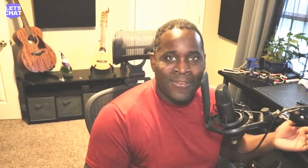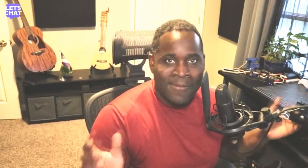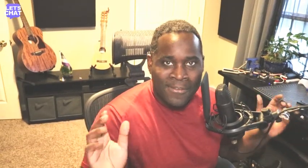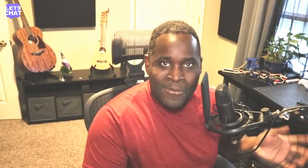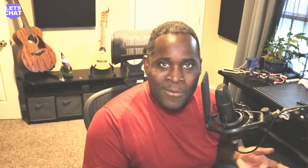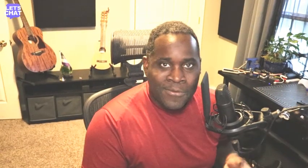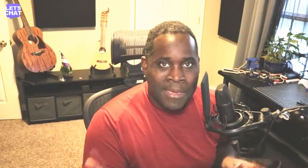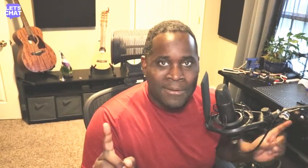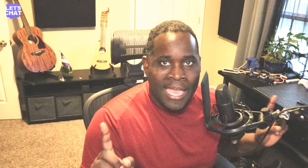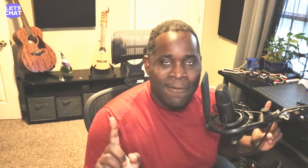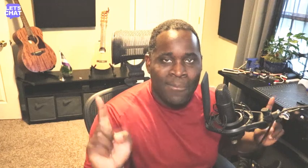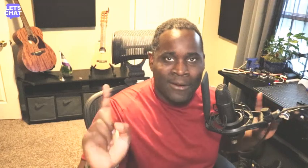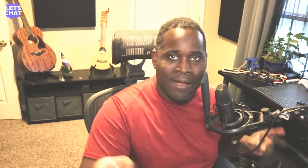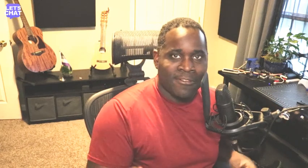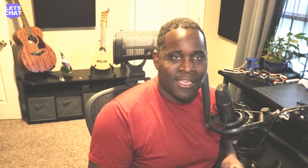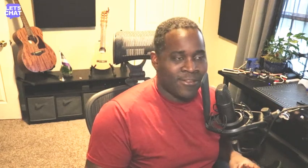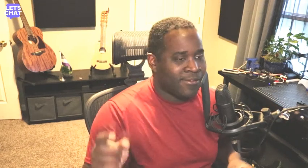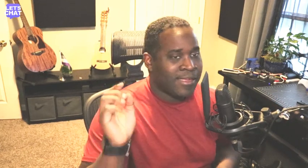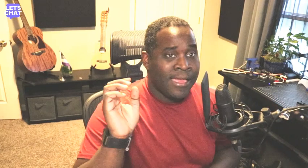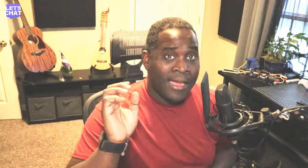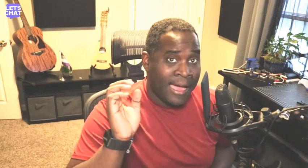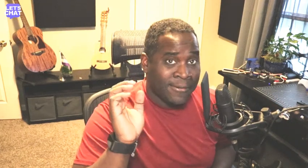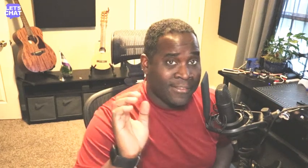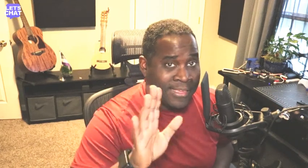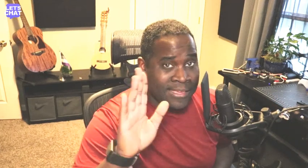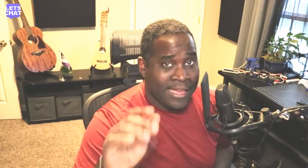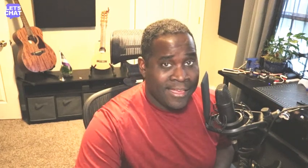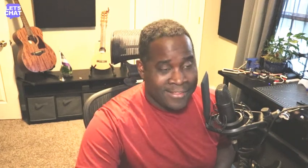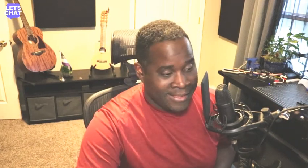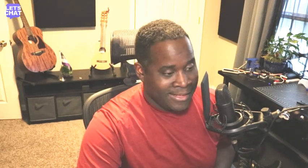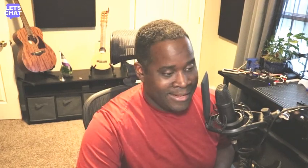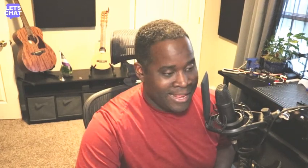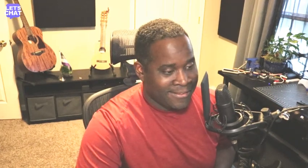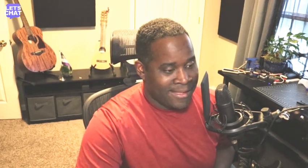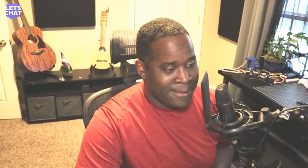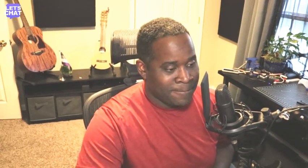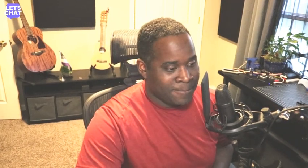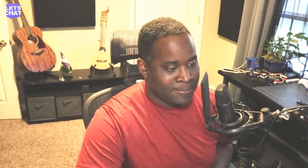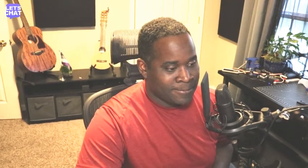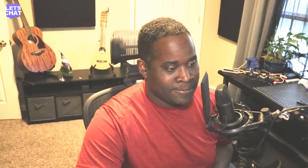I'm trying to do is give you some tools to be able to have better conversations. I will see you guys next time.